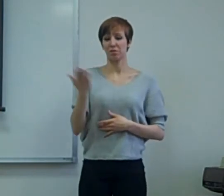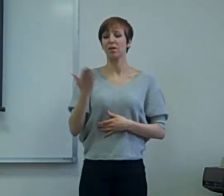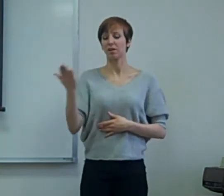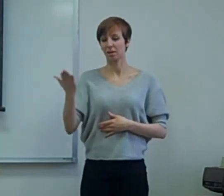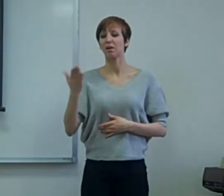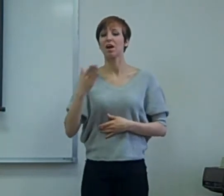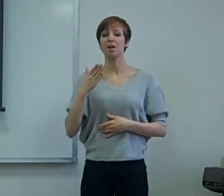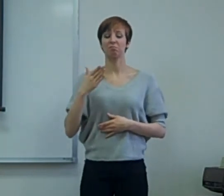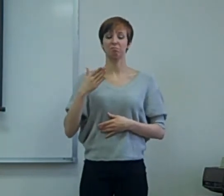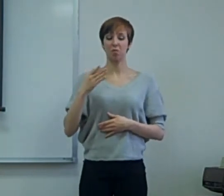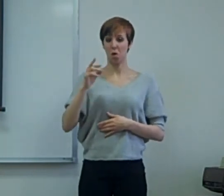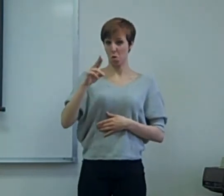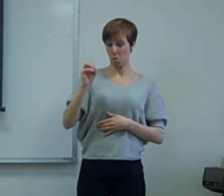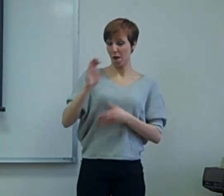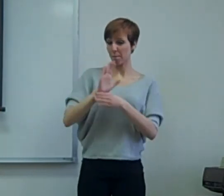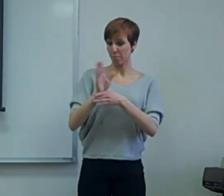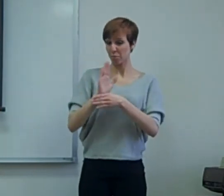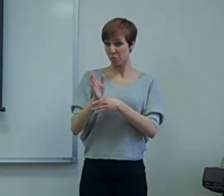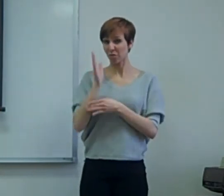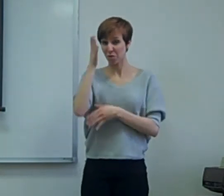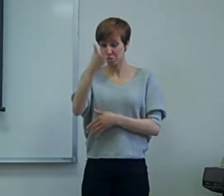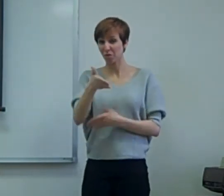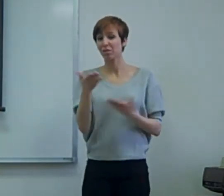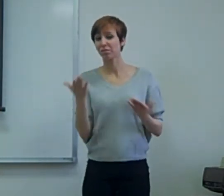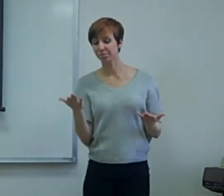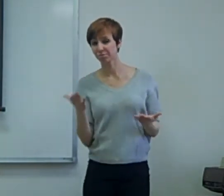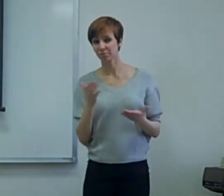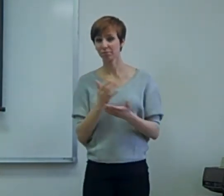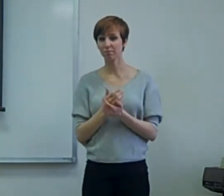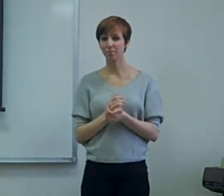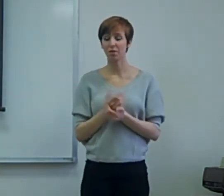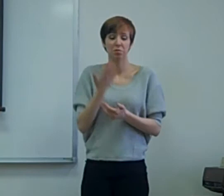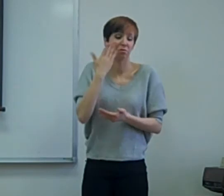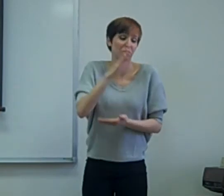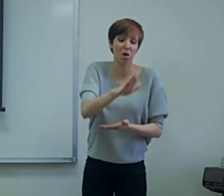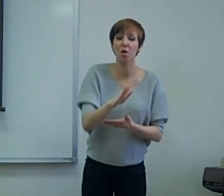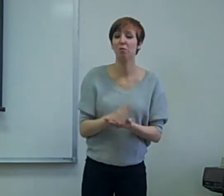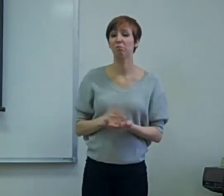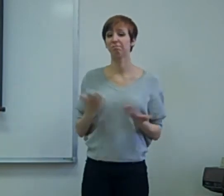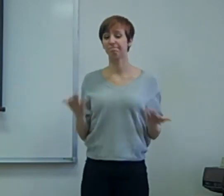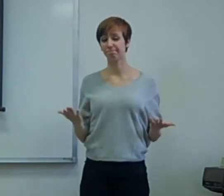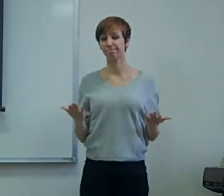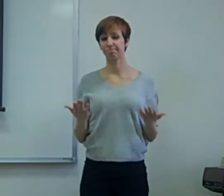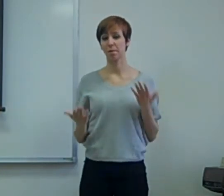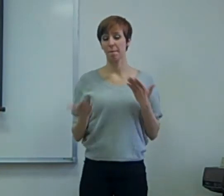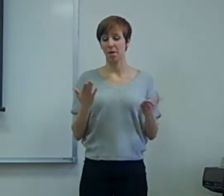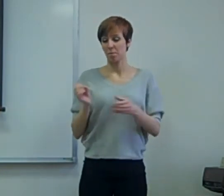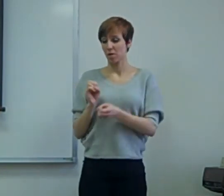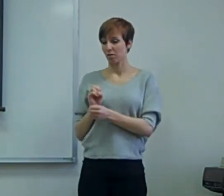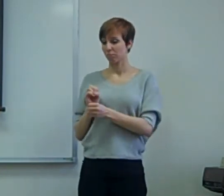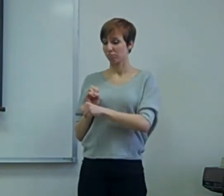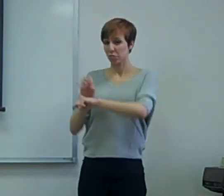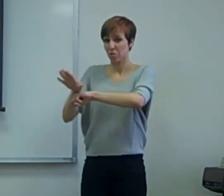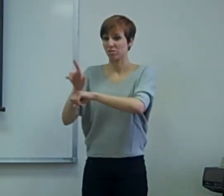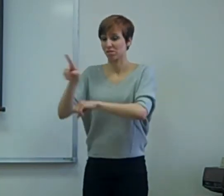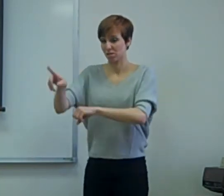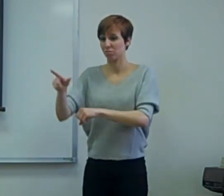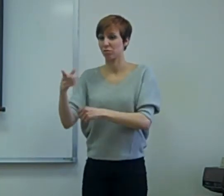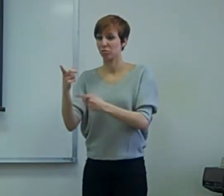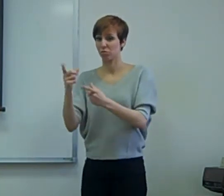And now somebody, you know, will maybe go do a kind thing for somebody else. So I tend to do that a lot. Sometimes down in the cafeteria, I'll buy people's lunch,